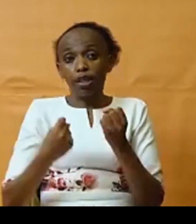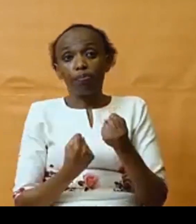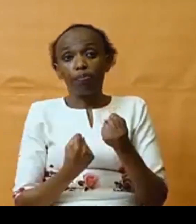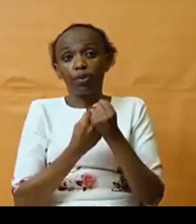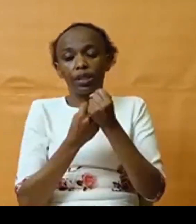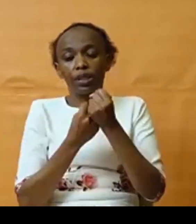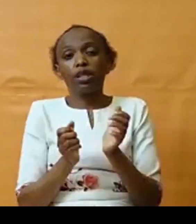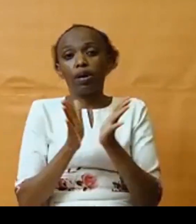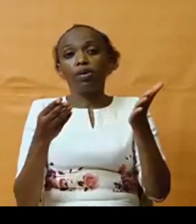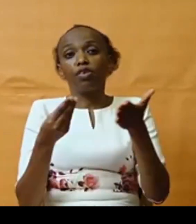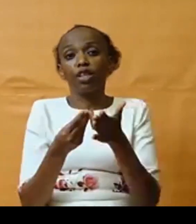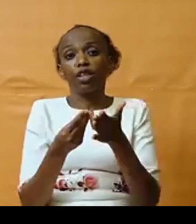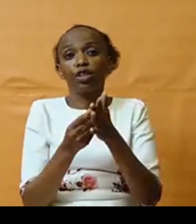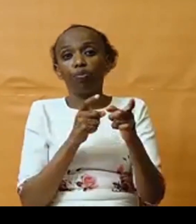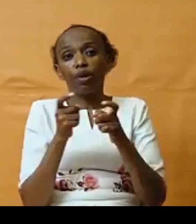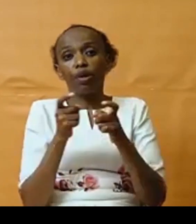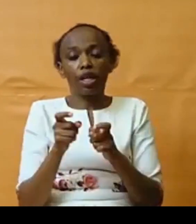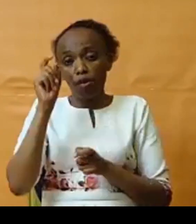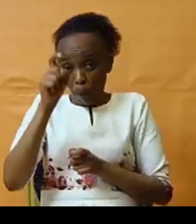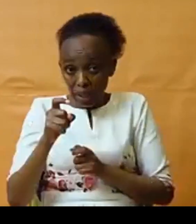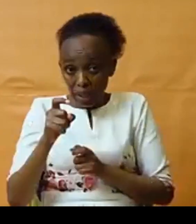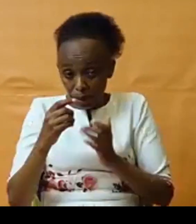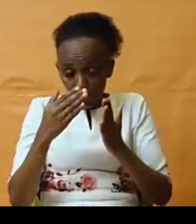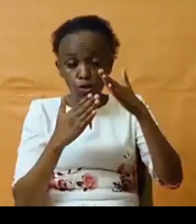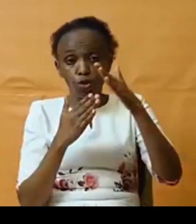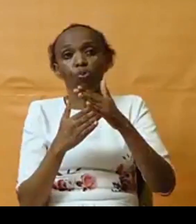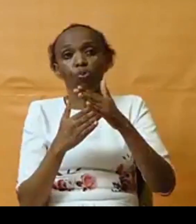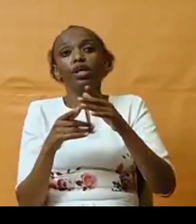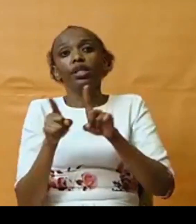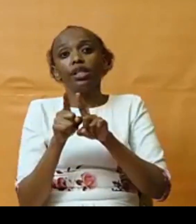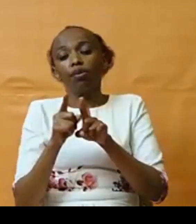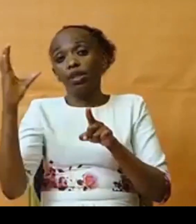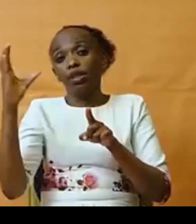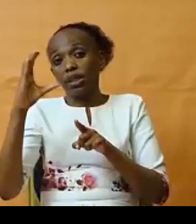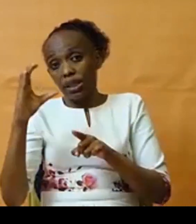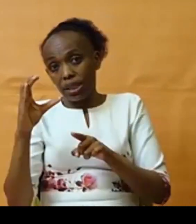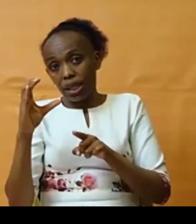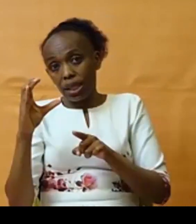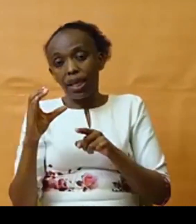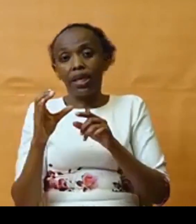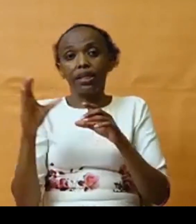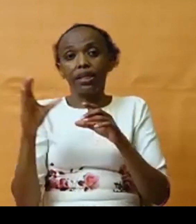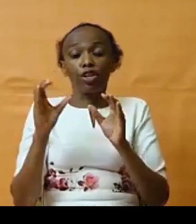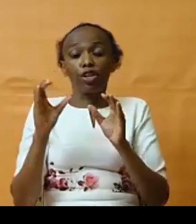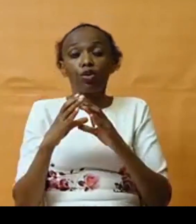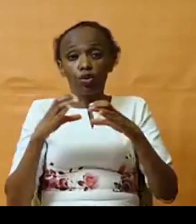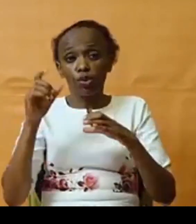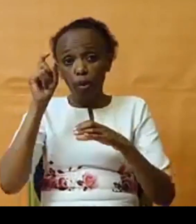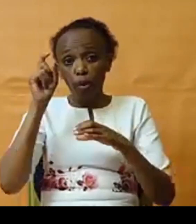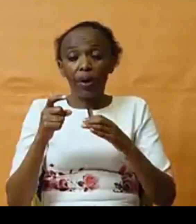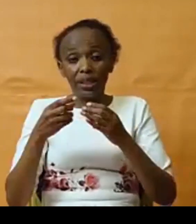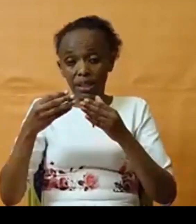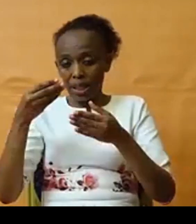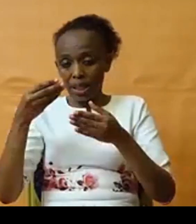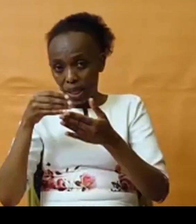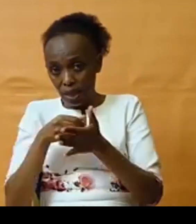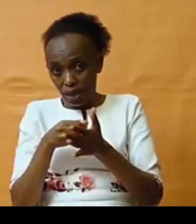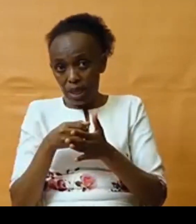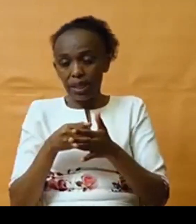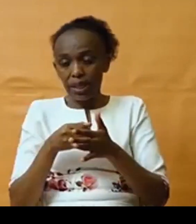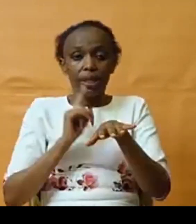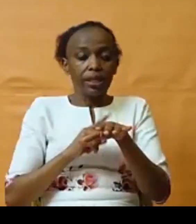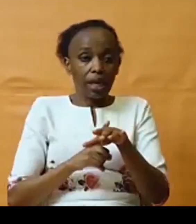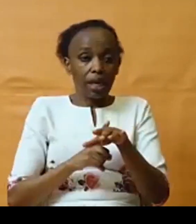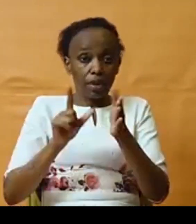financial management, and it must be prioritized. Citizens and civic groups alike should be engaged in the terms of new debts being issued and old debts